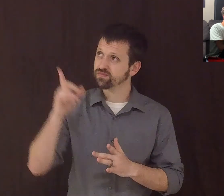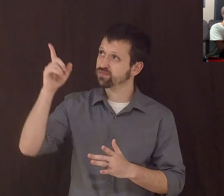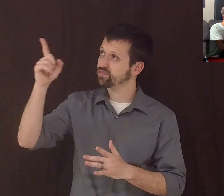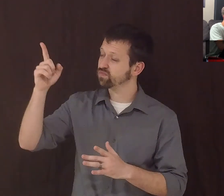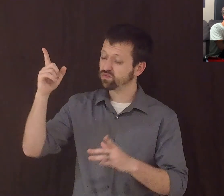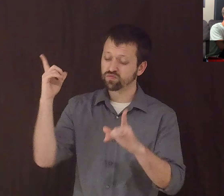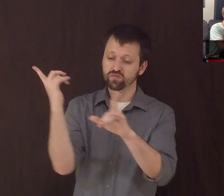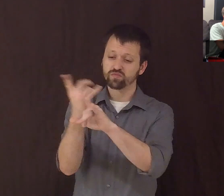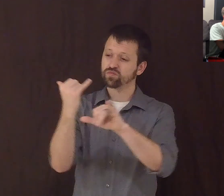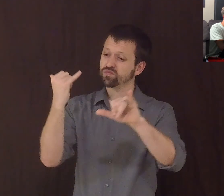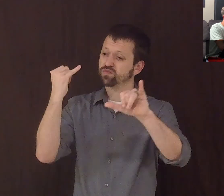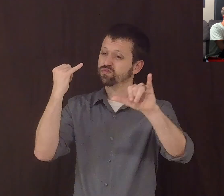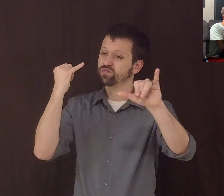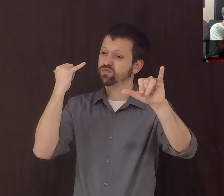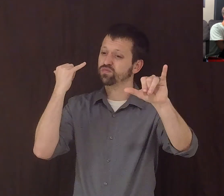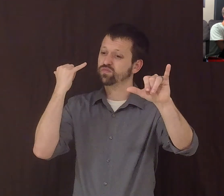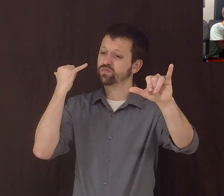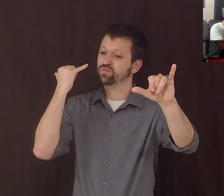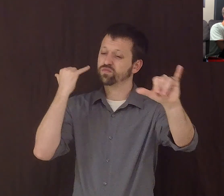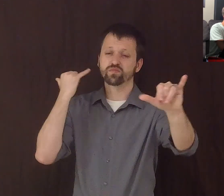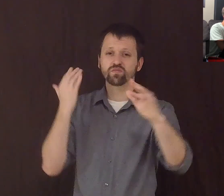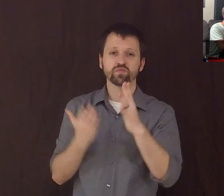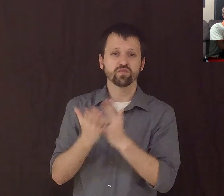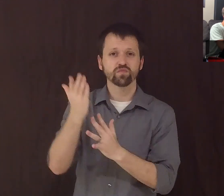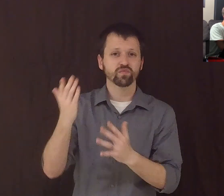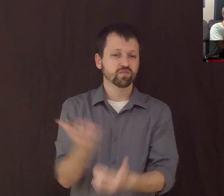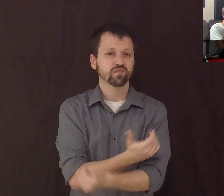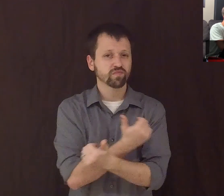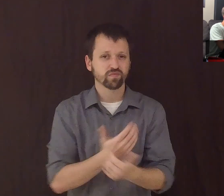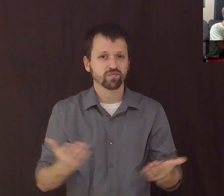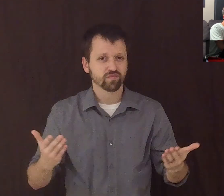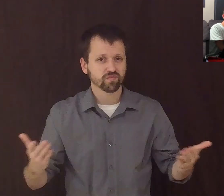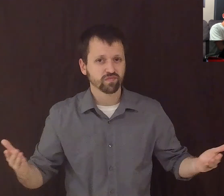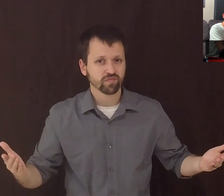He who was and still is and will be through it all.